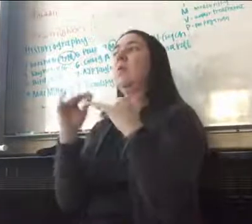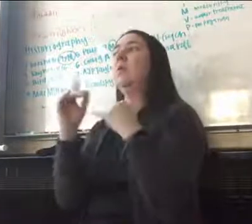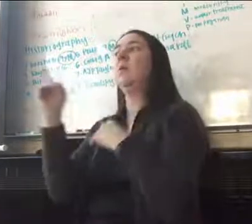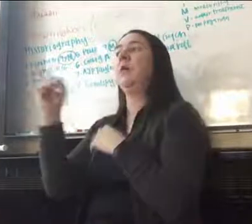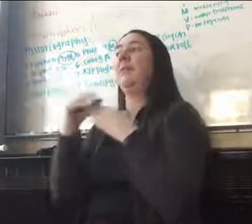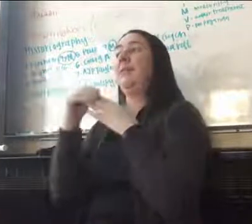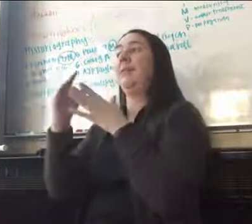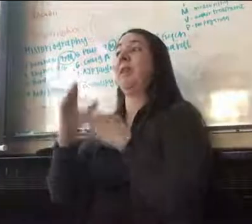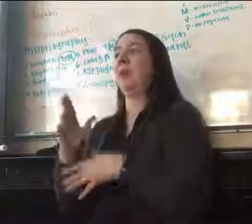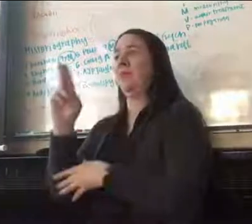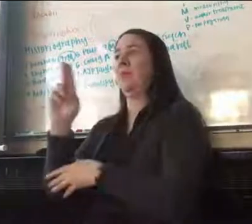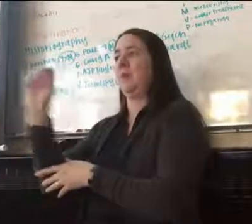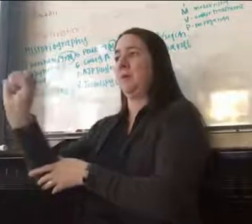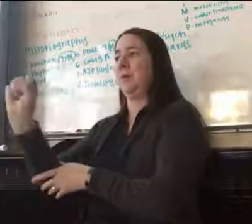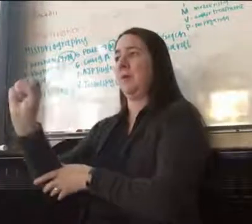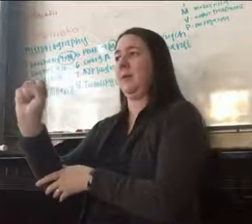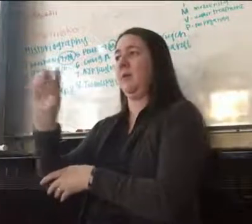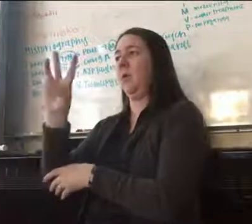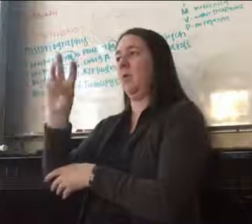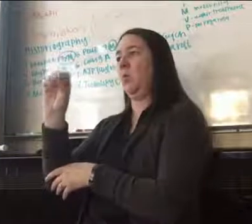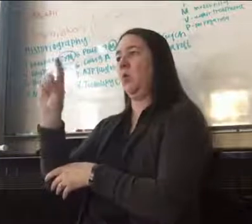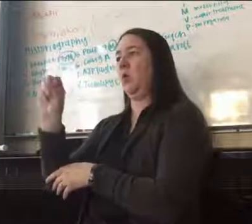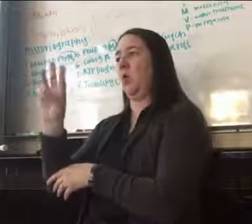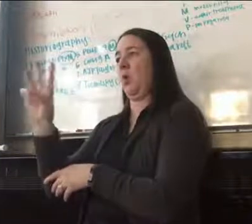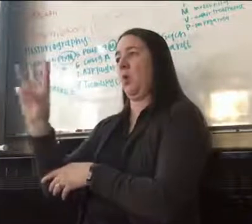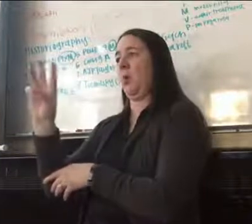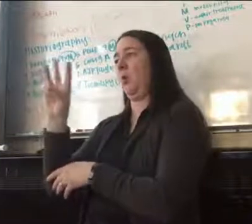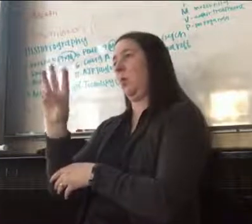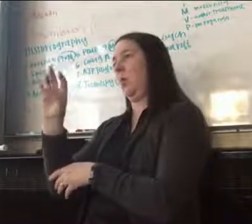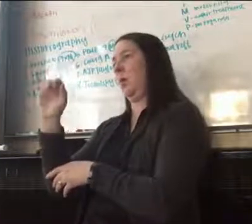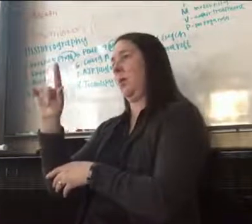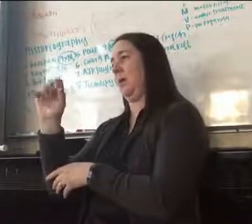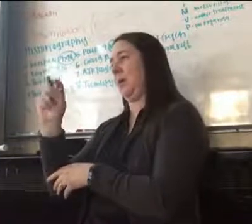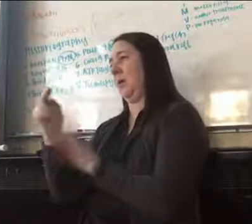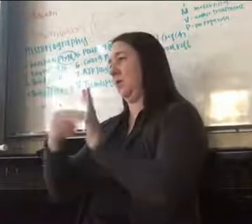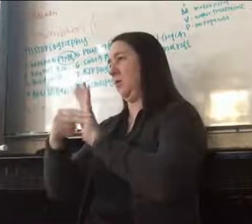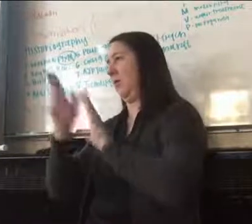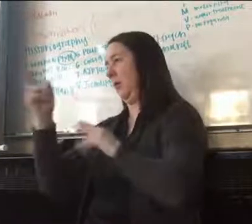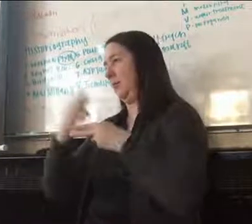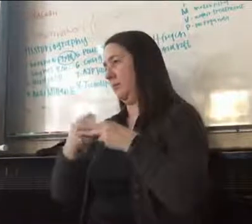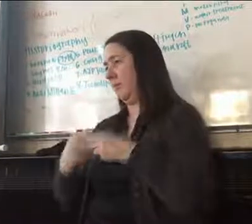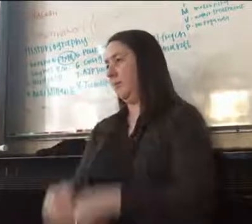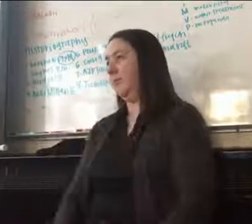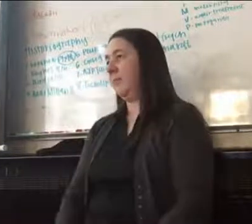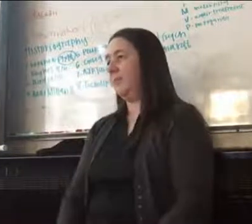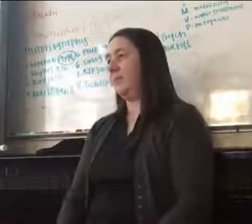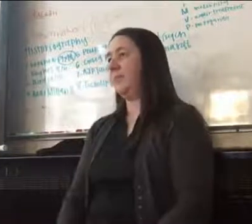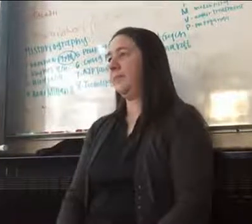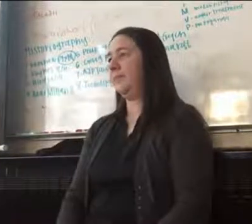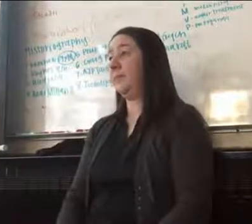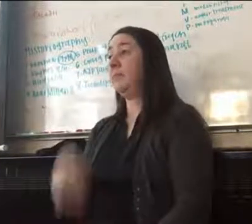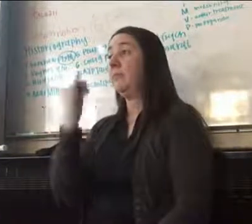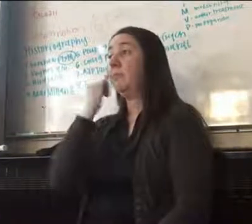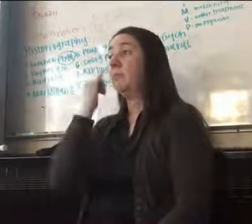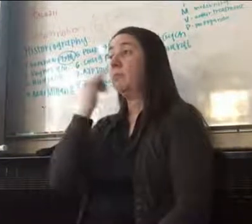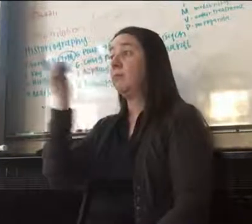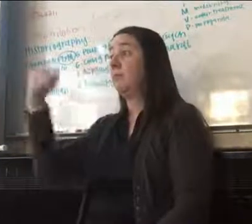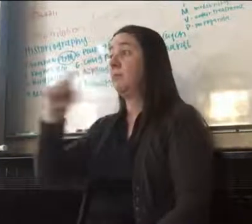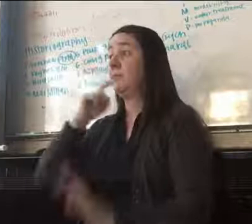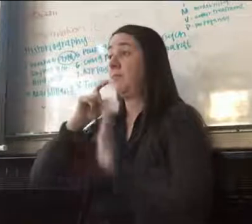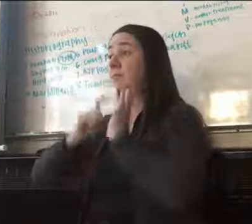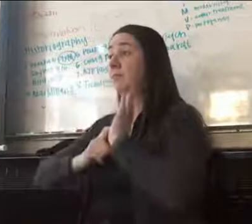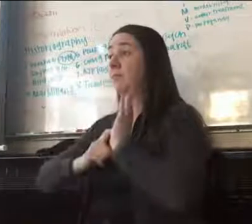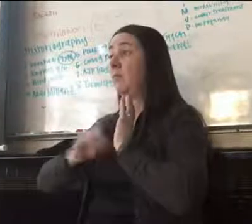of the United States is going to be Woodrow Wilson. If you'll go ahead and highlight him. If you ever see Woodrow